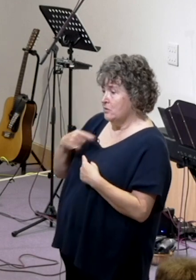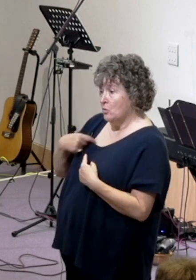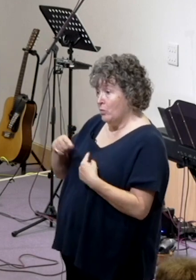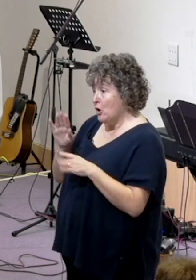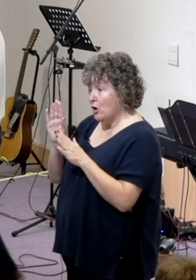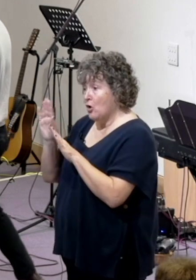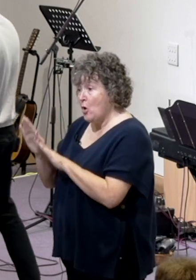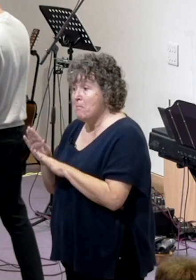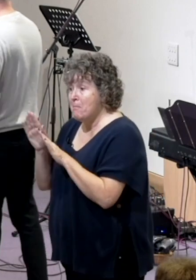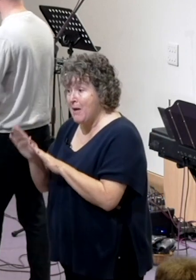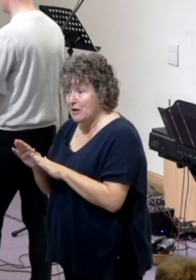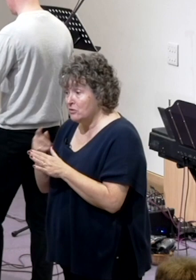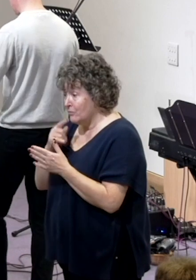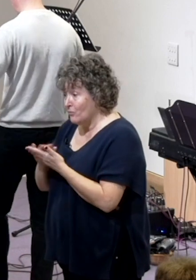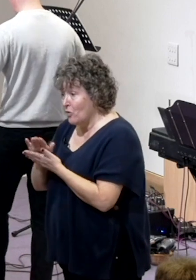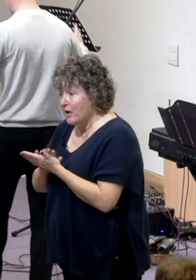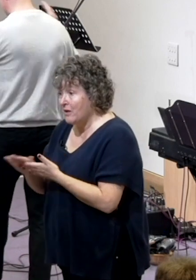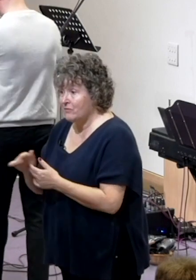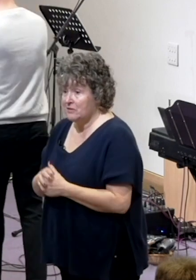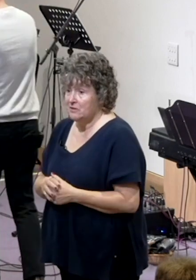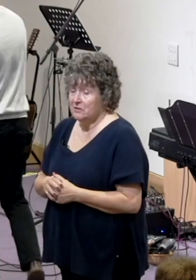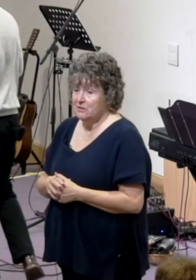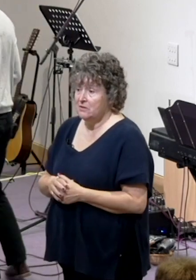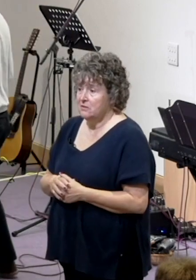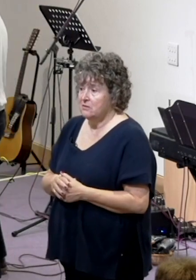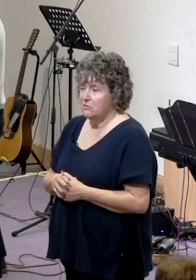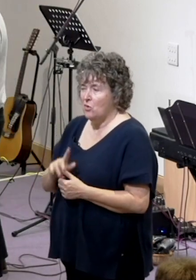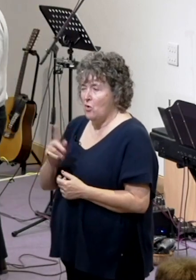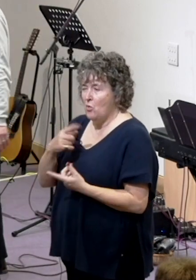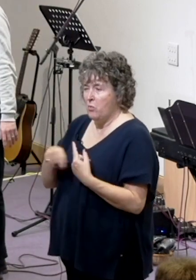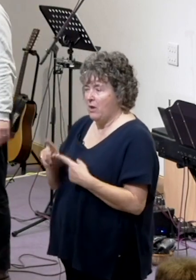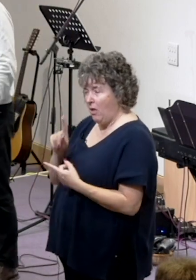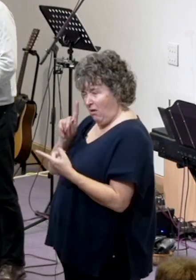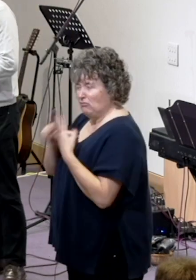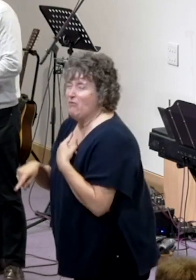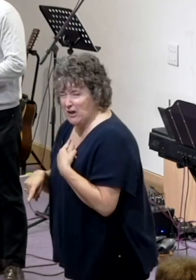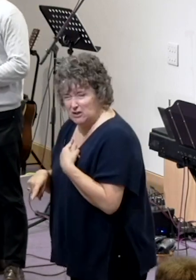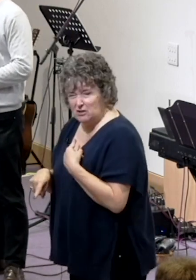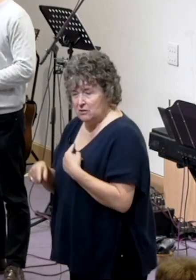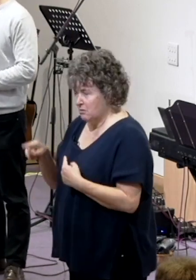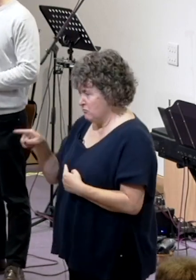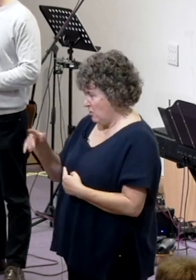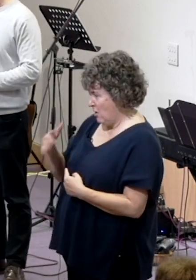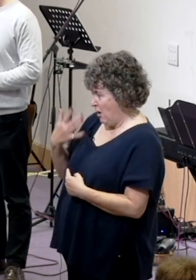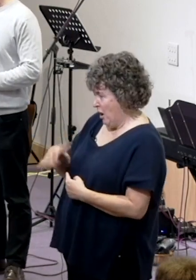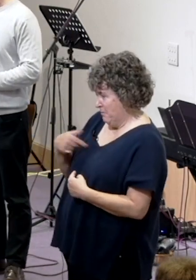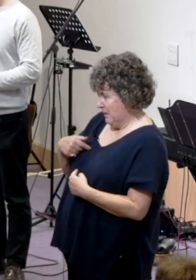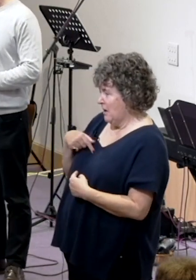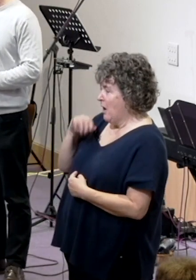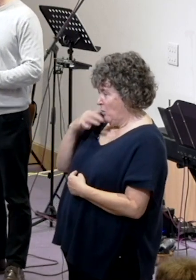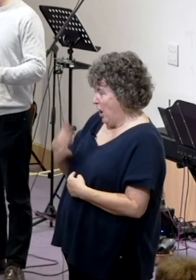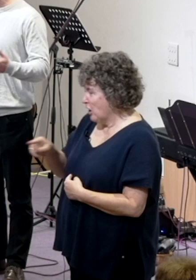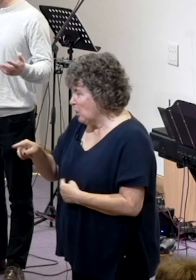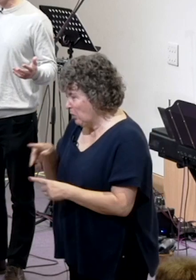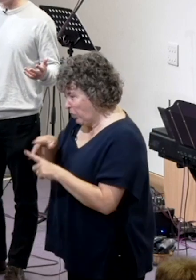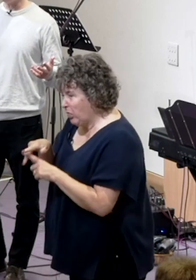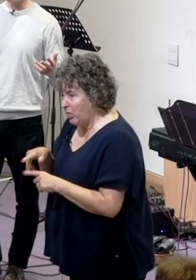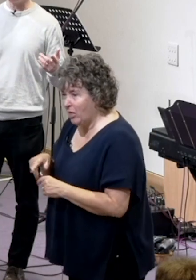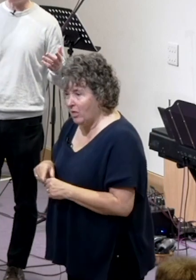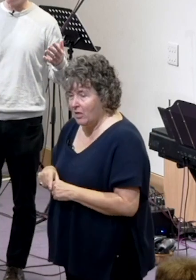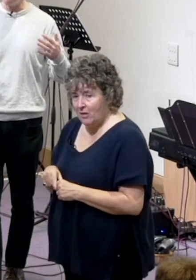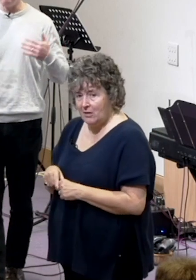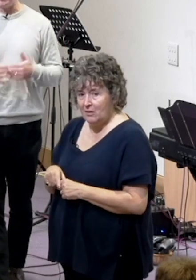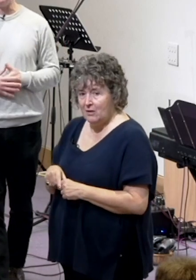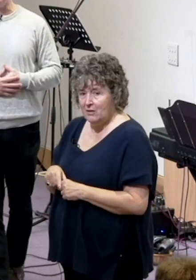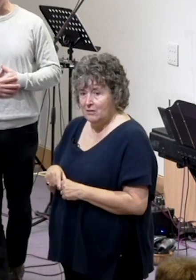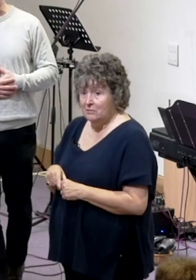Have we resisted the urge to respond in a tit-for-tat manner and hurt them in return? even if that hurt was done